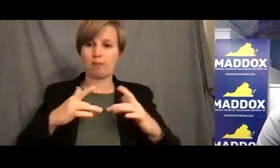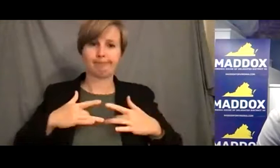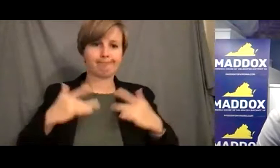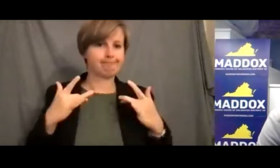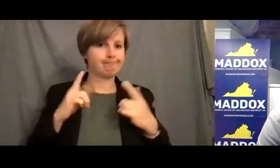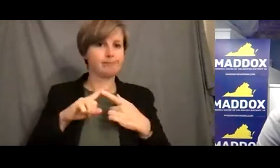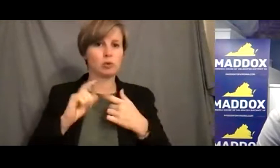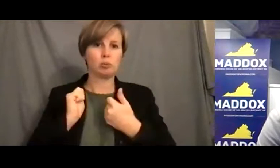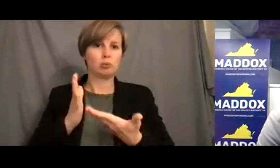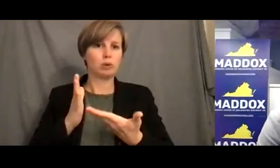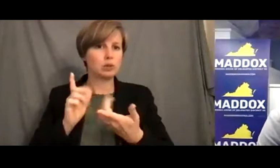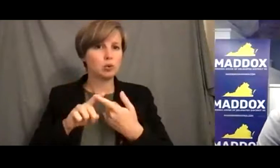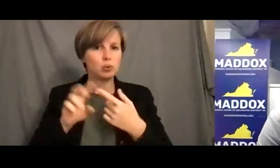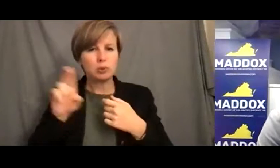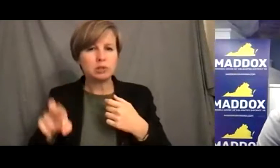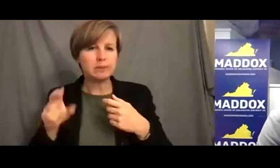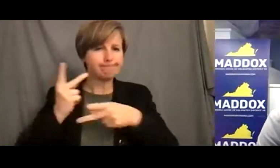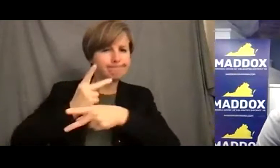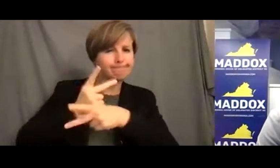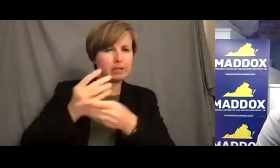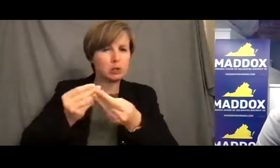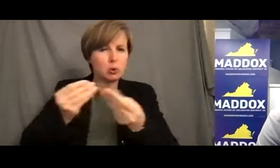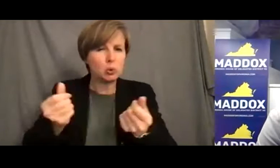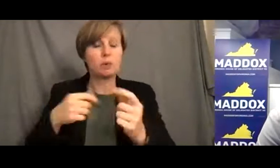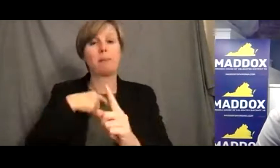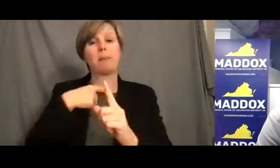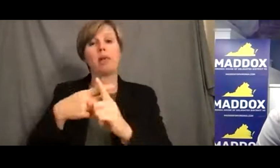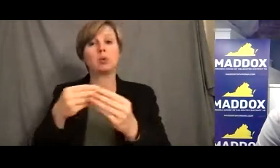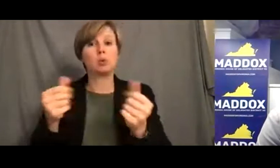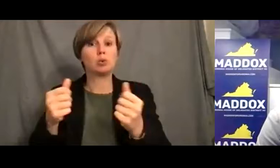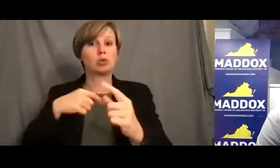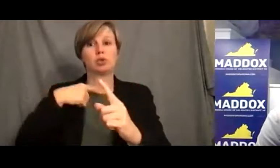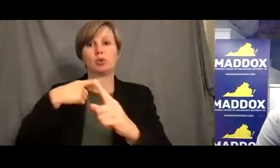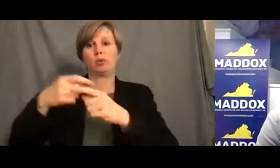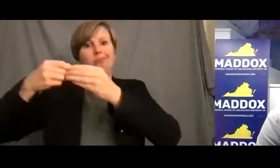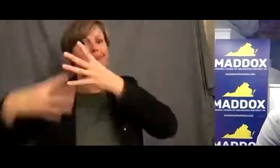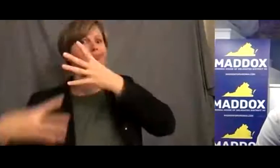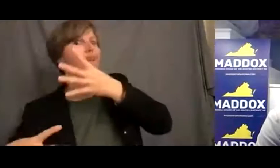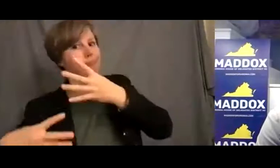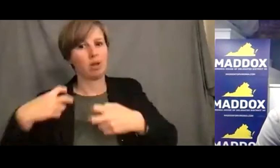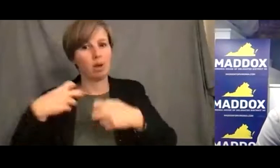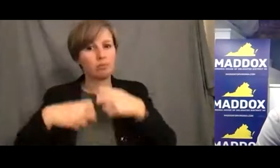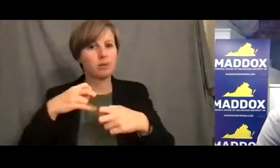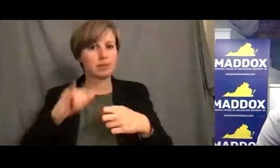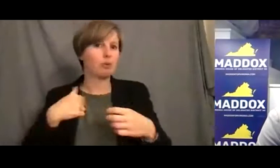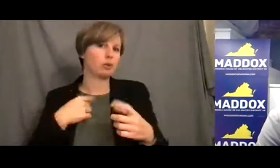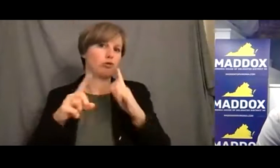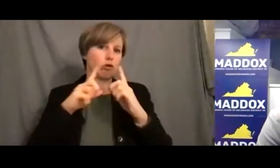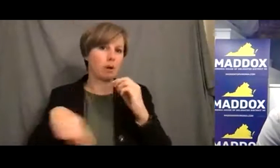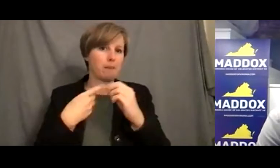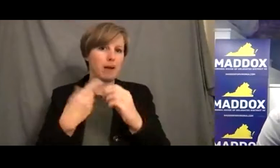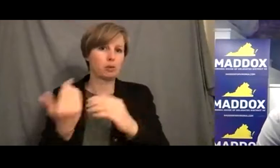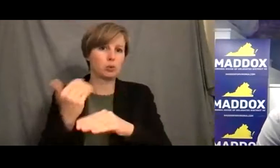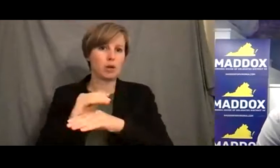Richmond and try to find some solutions, along with solutions to the host of problems that we've brought up tonight. I